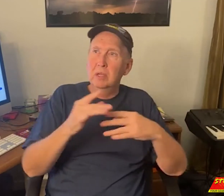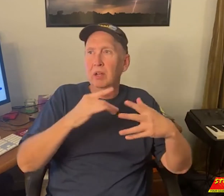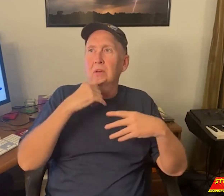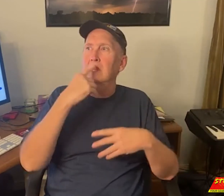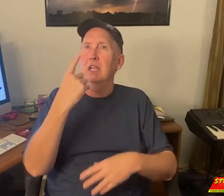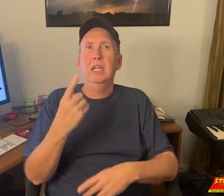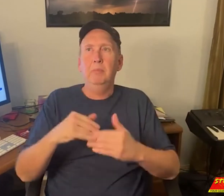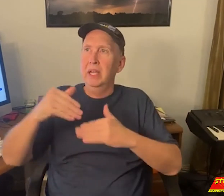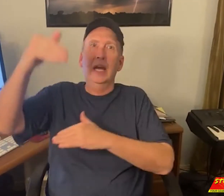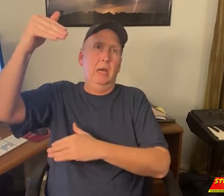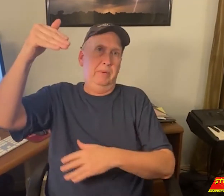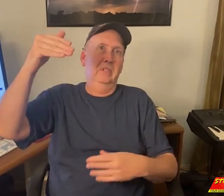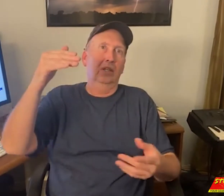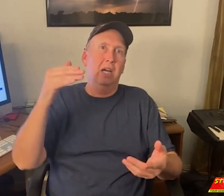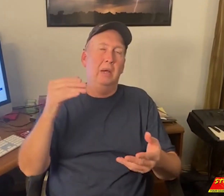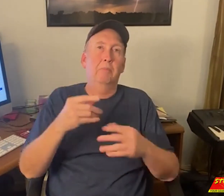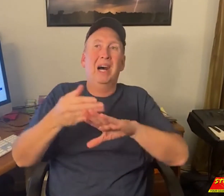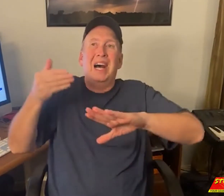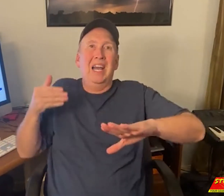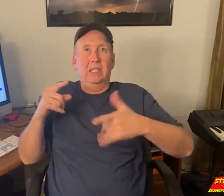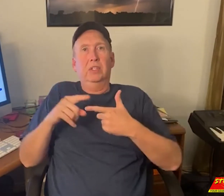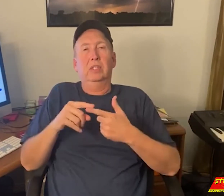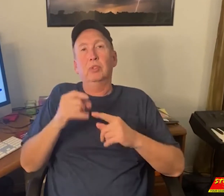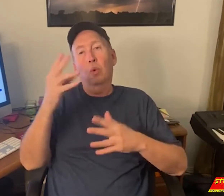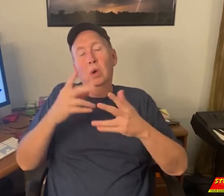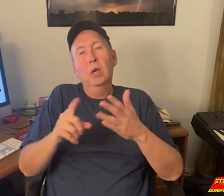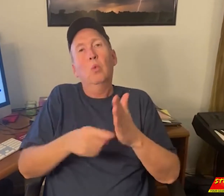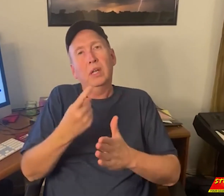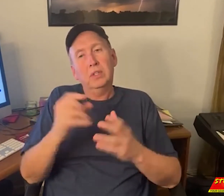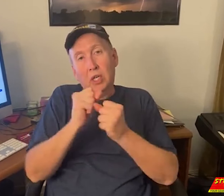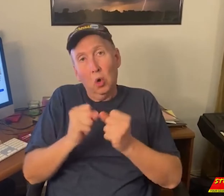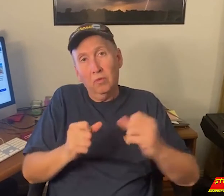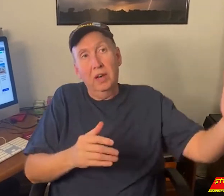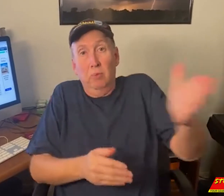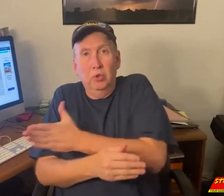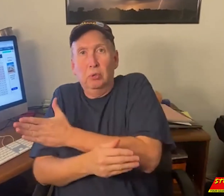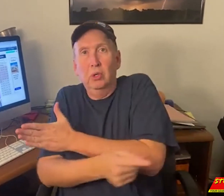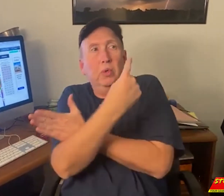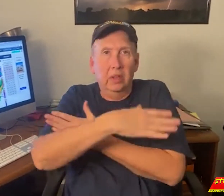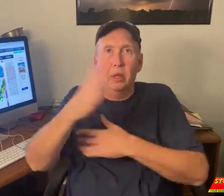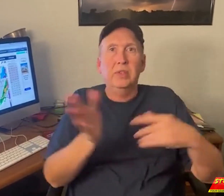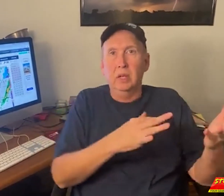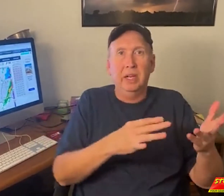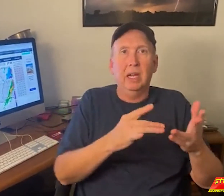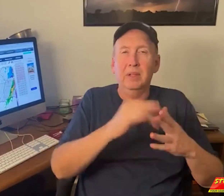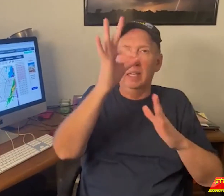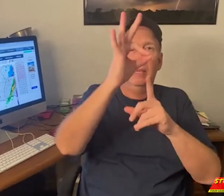be really picking up behind the system. So once the cold front moves through, then the wind's going to pick up and that temperature